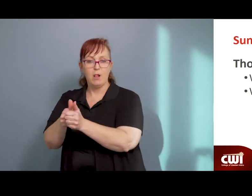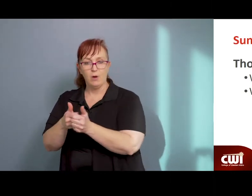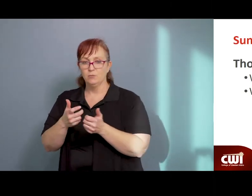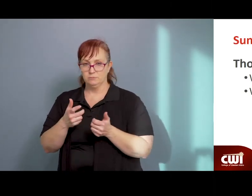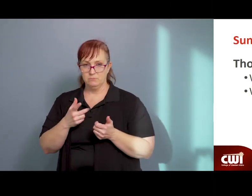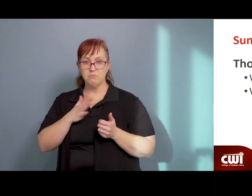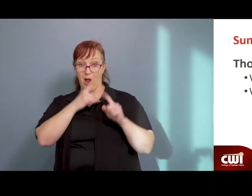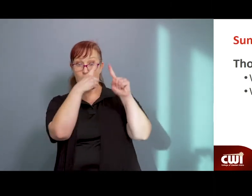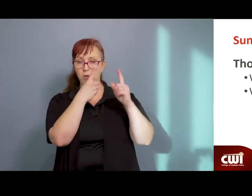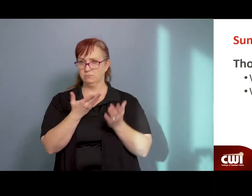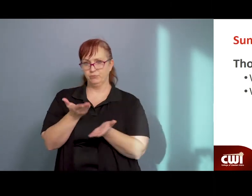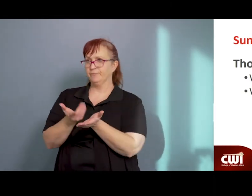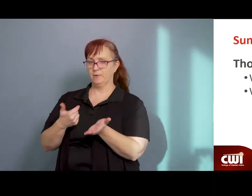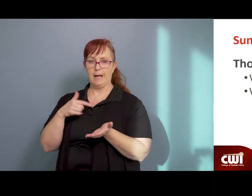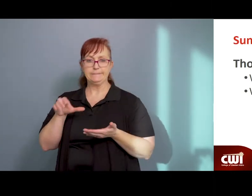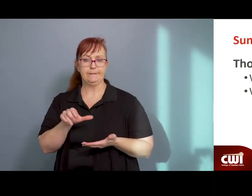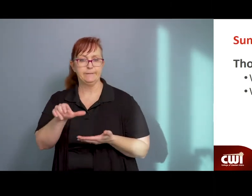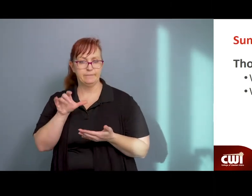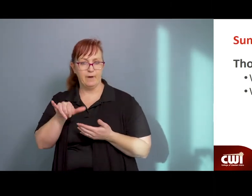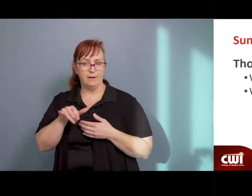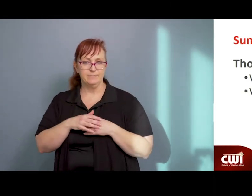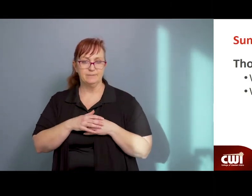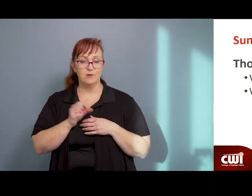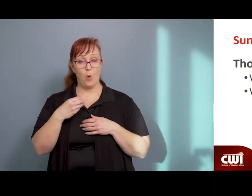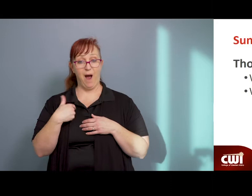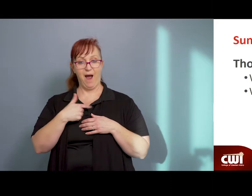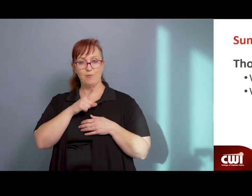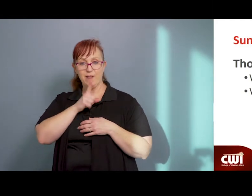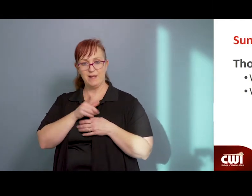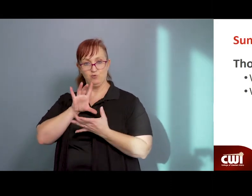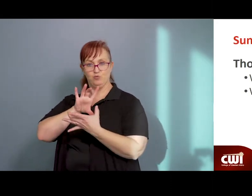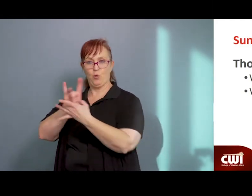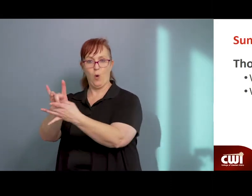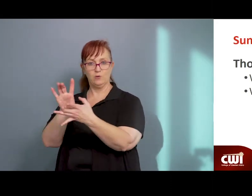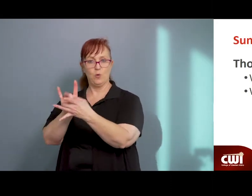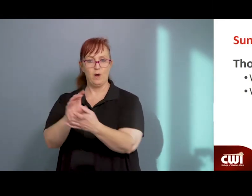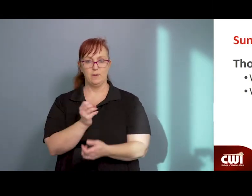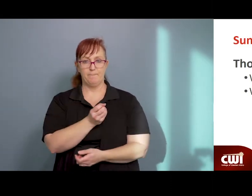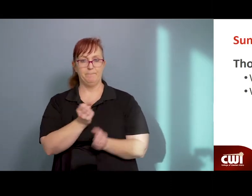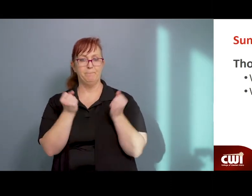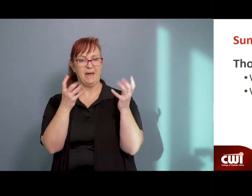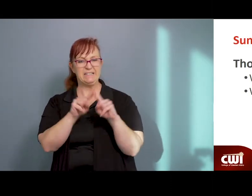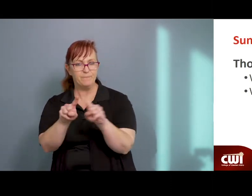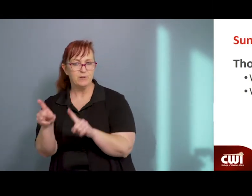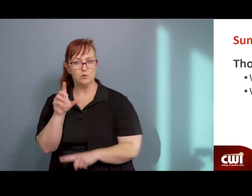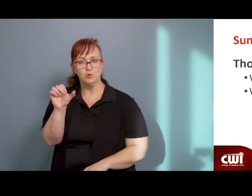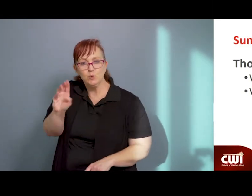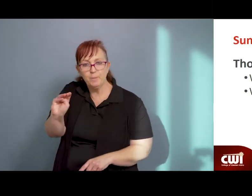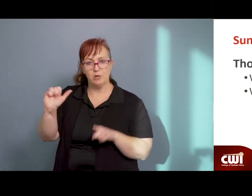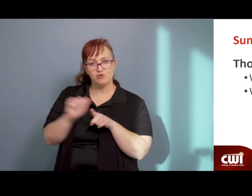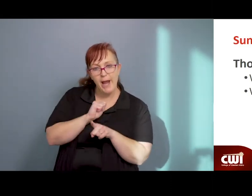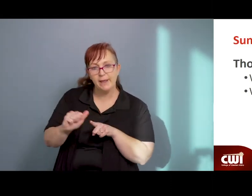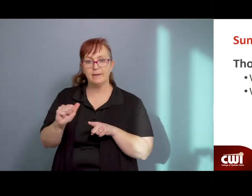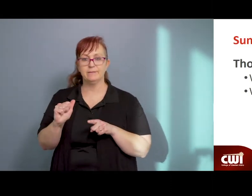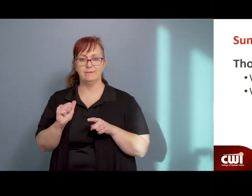And I was very pleased this week at In-Service to sit in on several calls and see much of that training and updating is